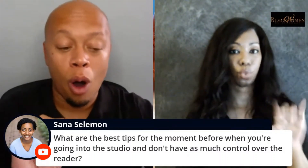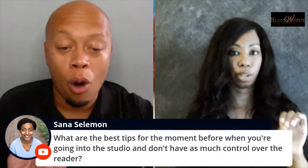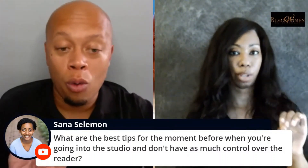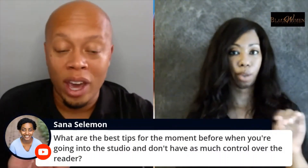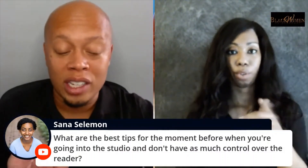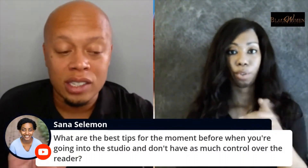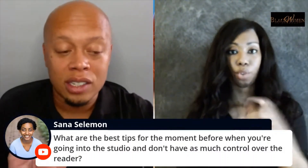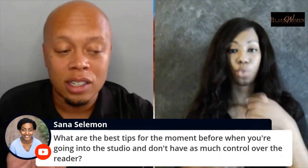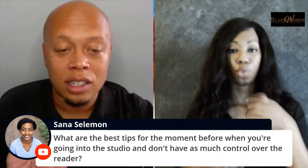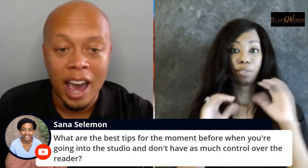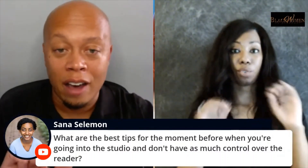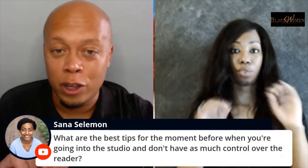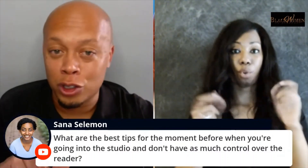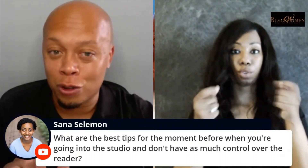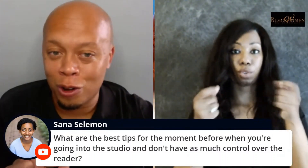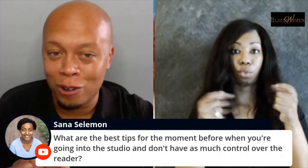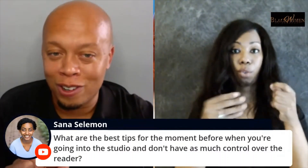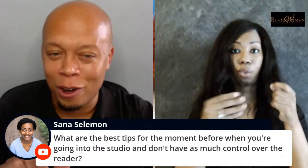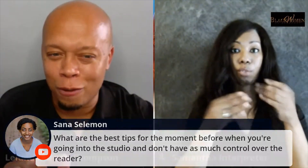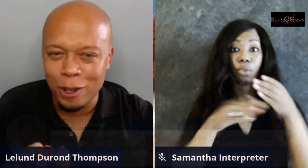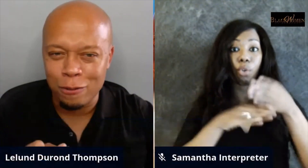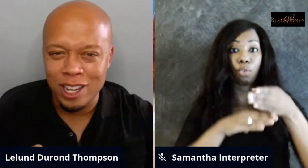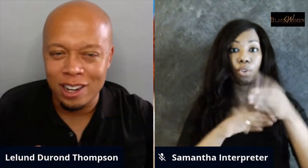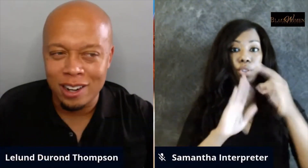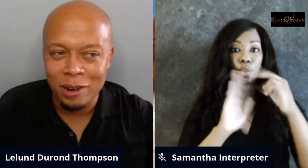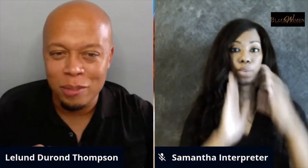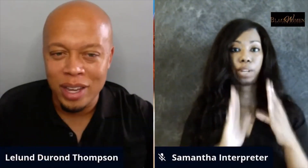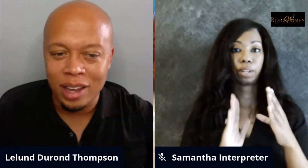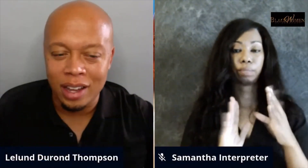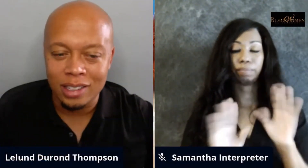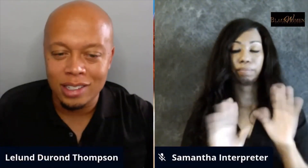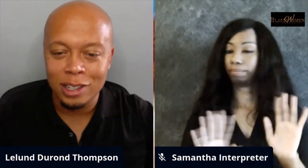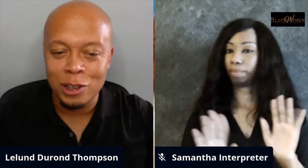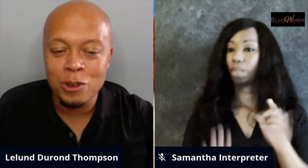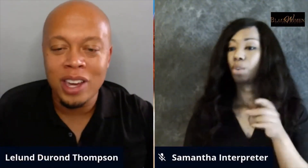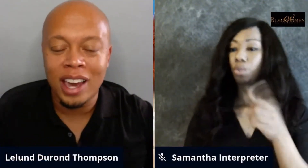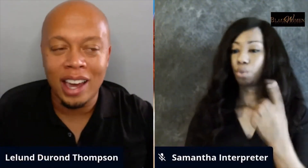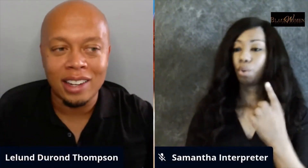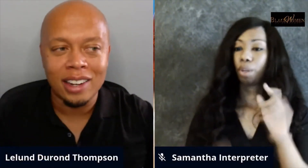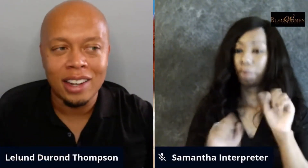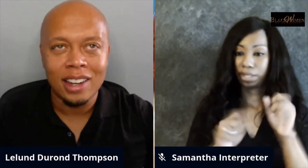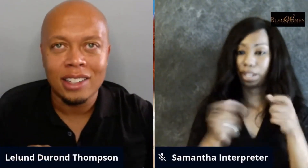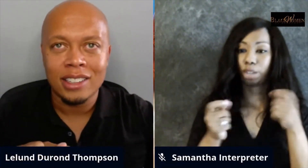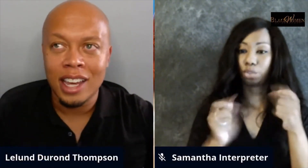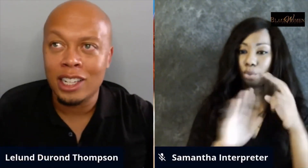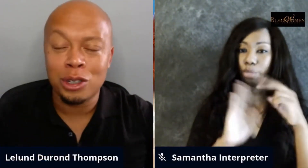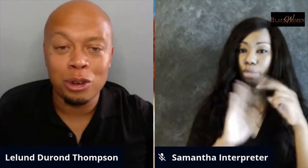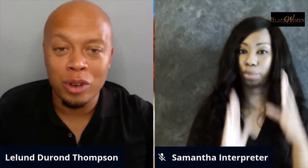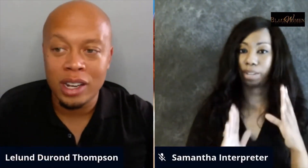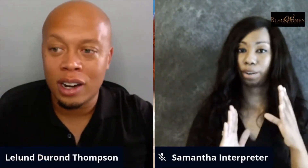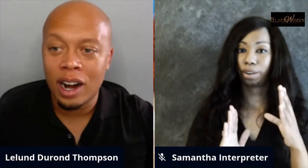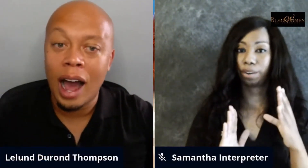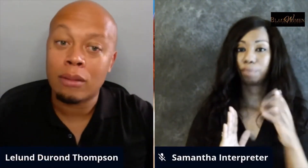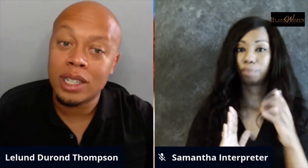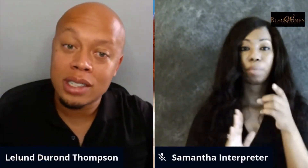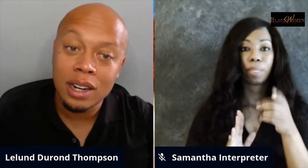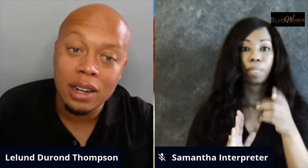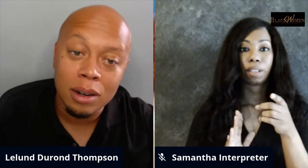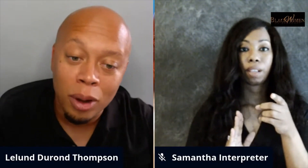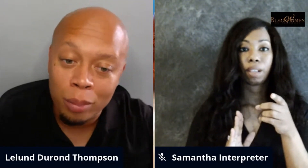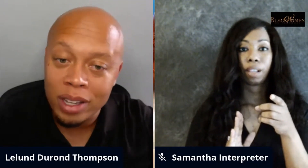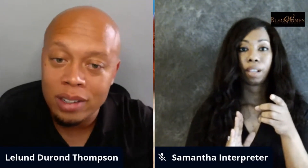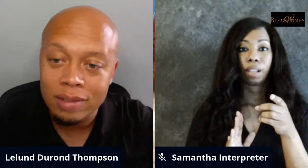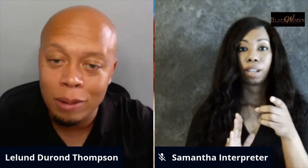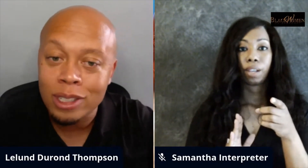you always have control over the reader, because you can say to the reader, I'm just gonna